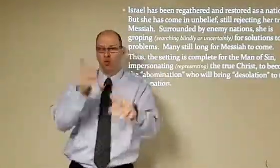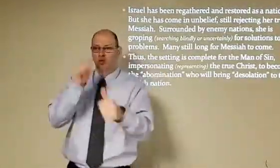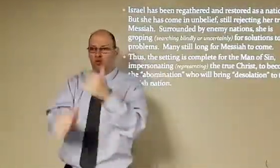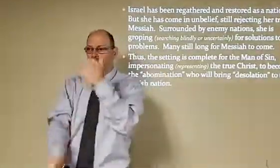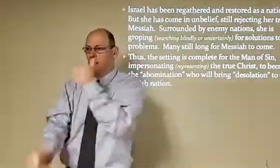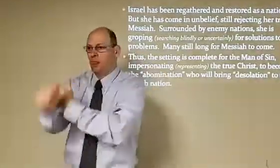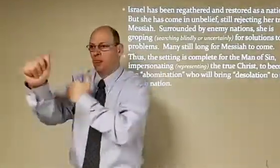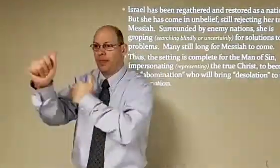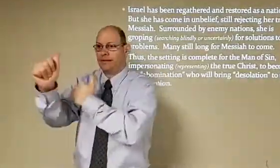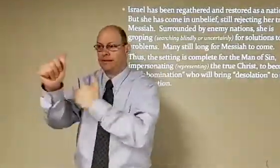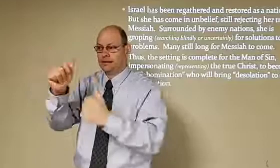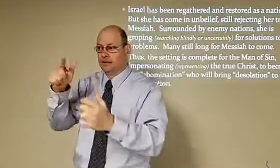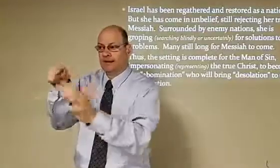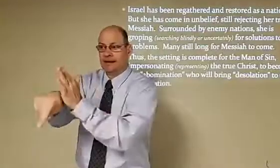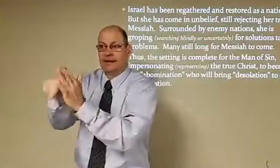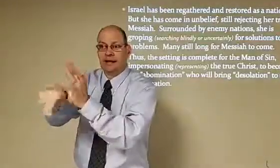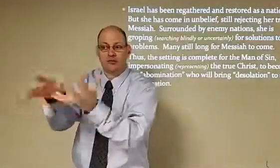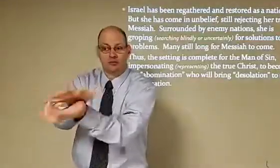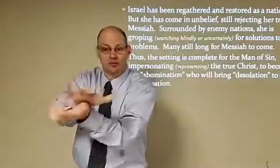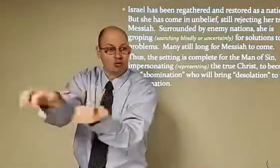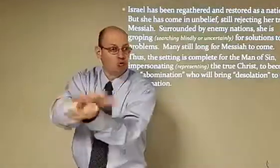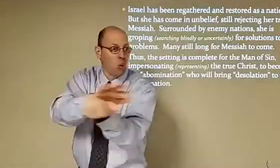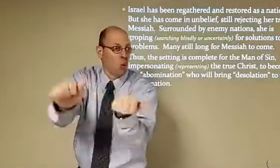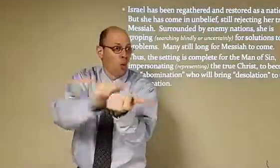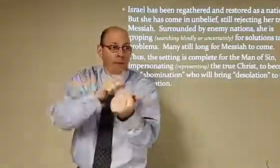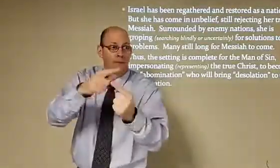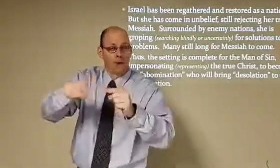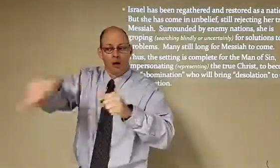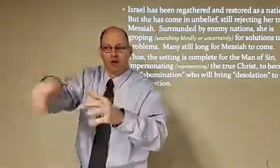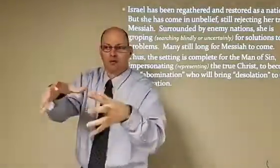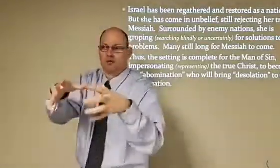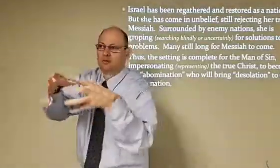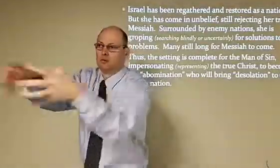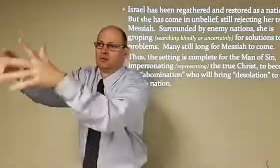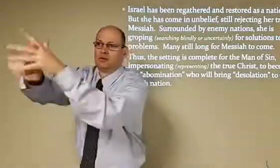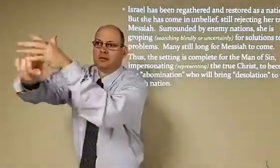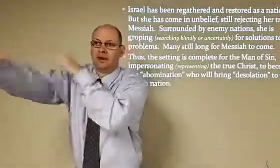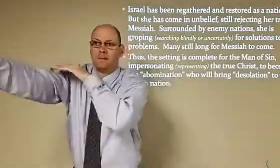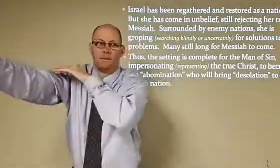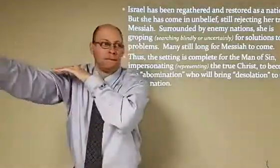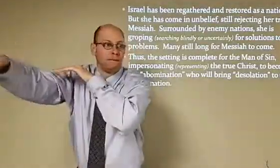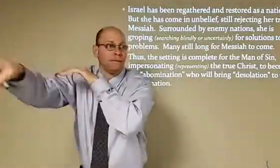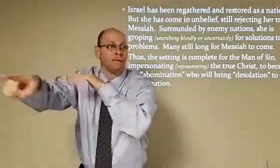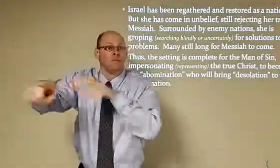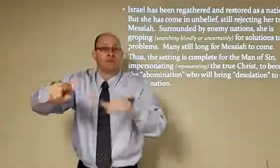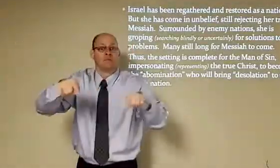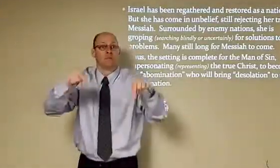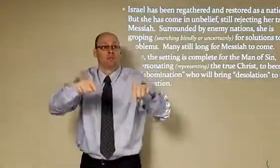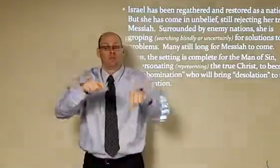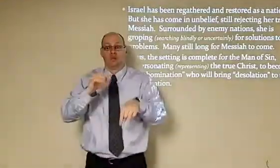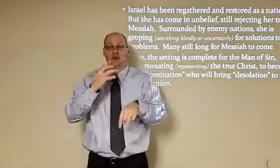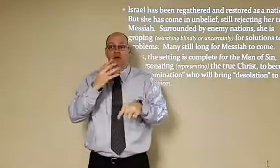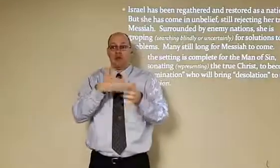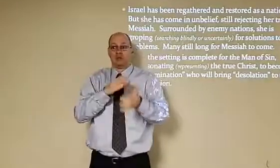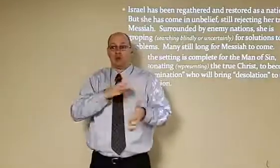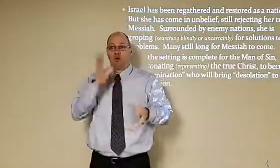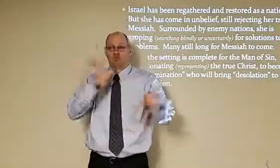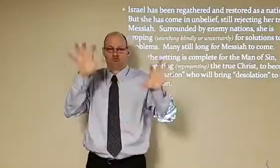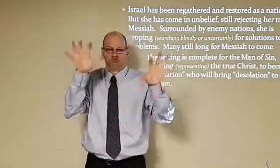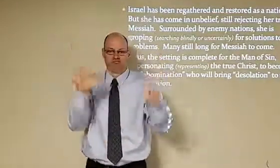Once the Antichrist appears and becomes a threat to destroy, they will flee to the nation.